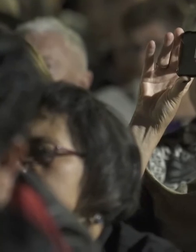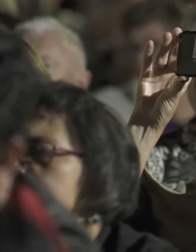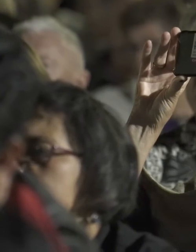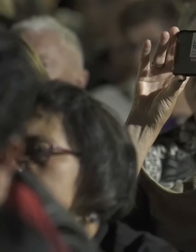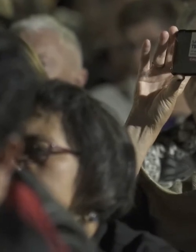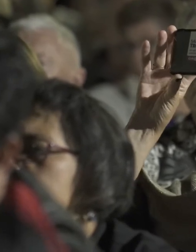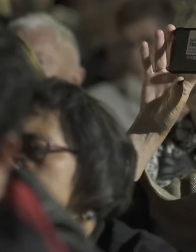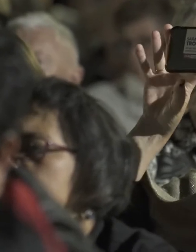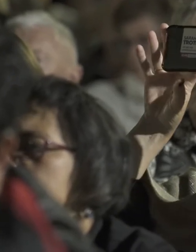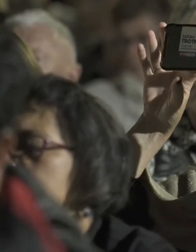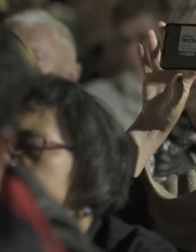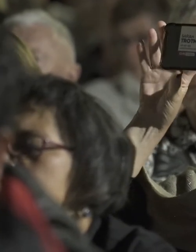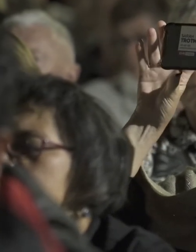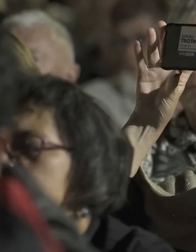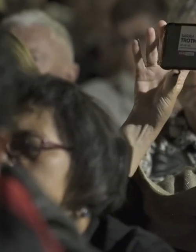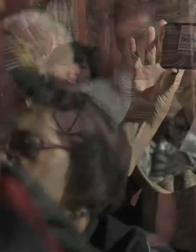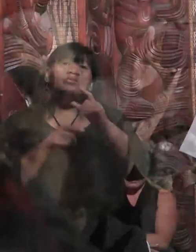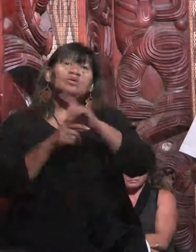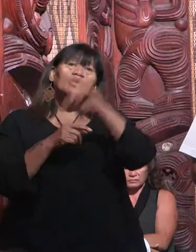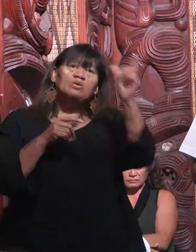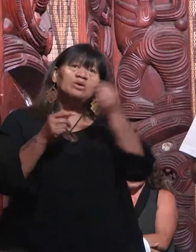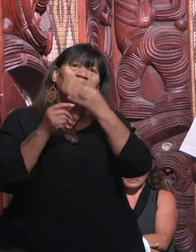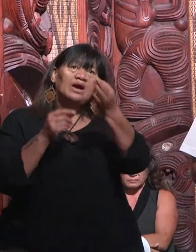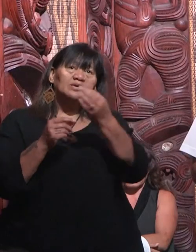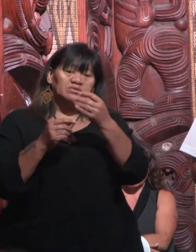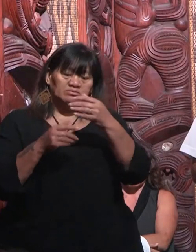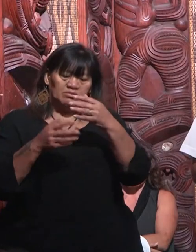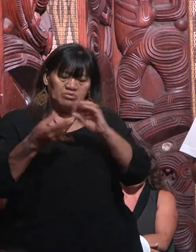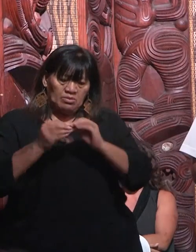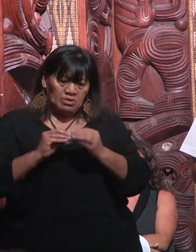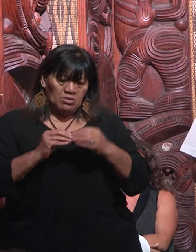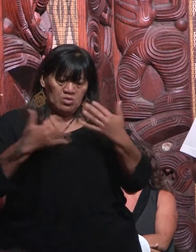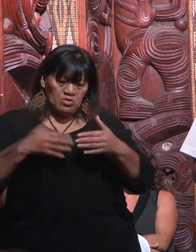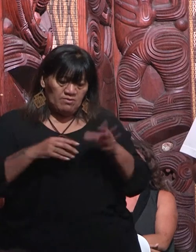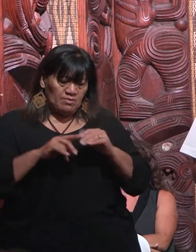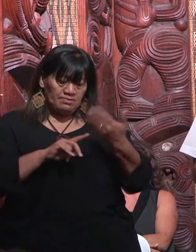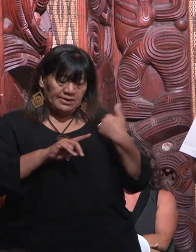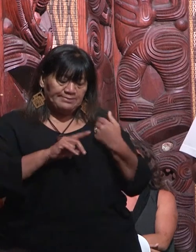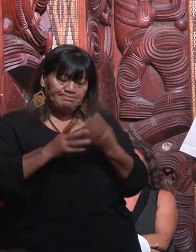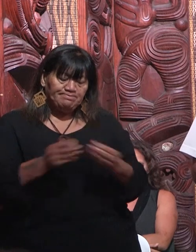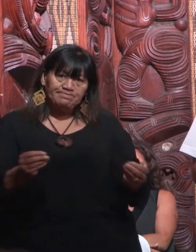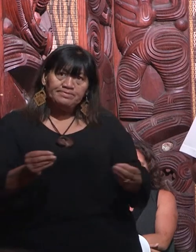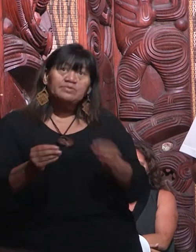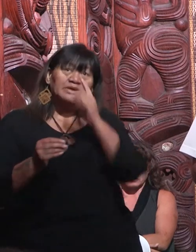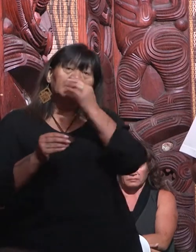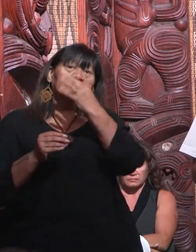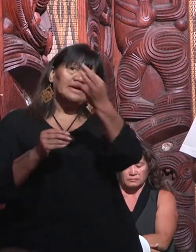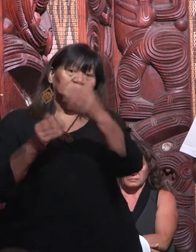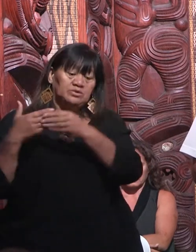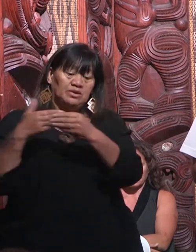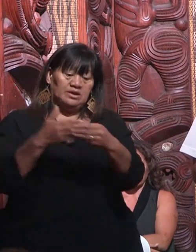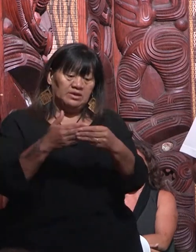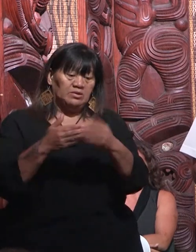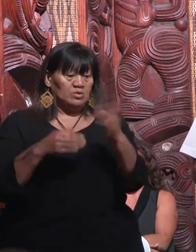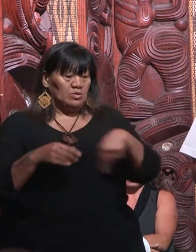whakoairoanga ia nā mamaitanga o mua. Arahina mātou I roto I